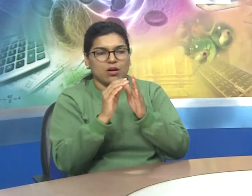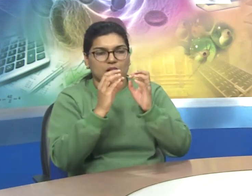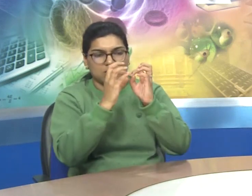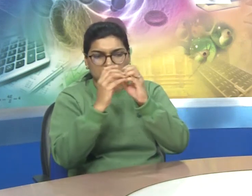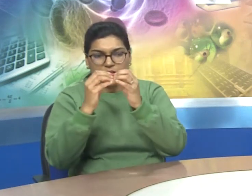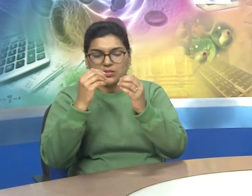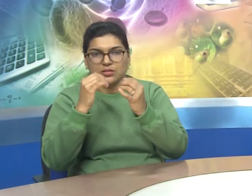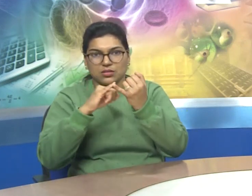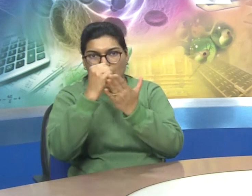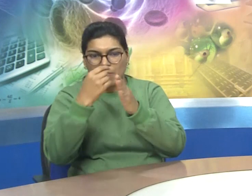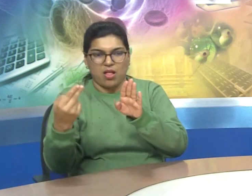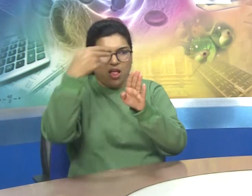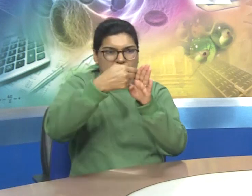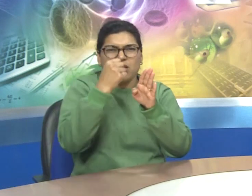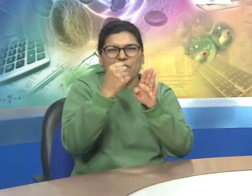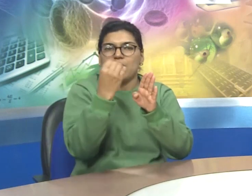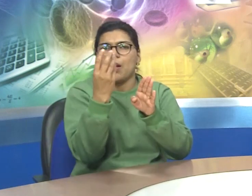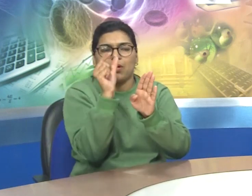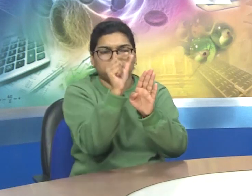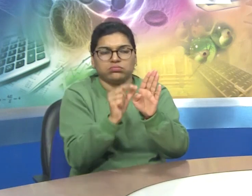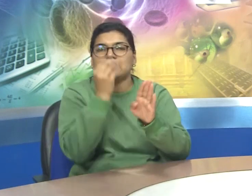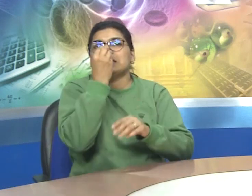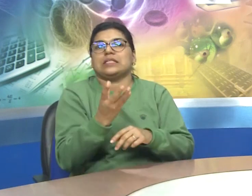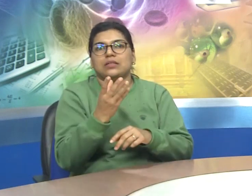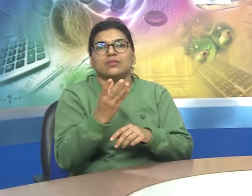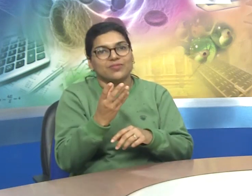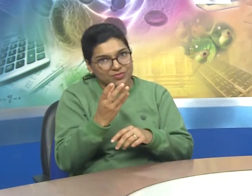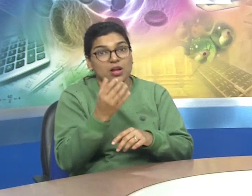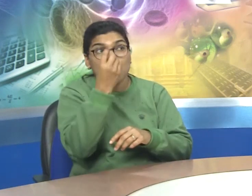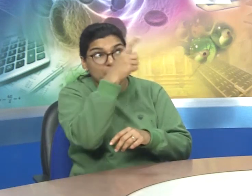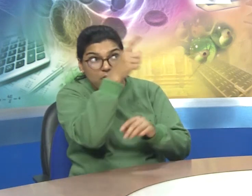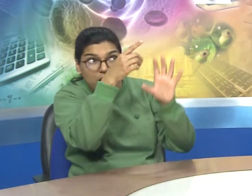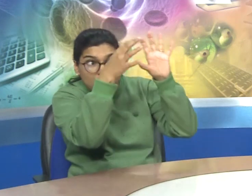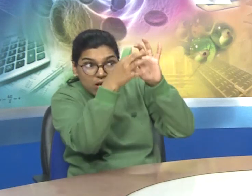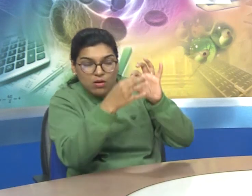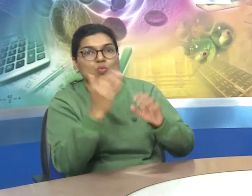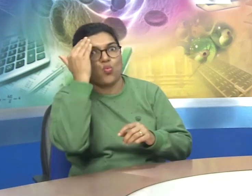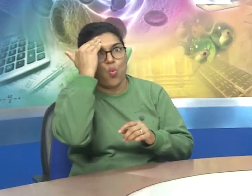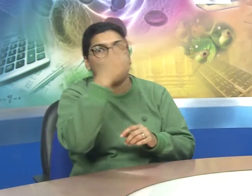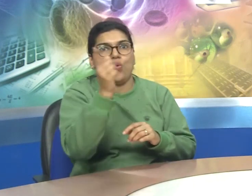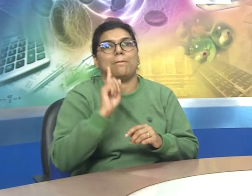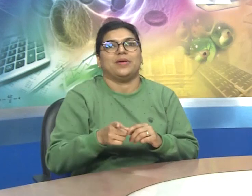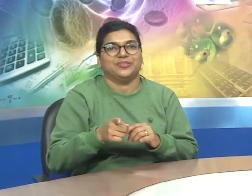So in place of subjects only these codes are used and you all must remember all these codes.